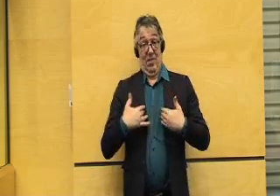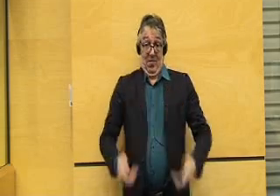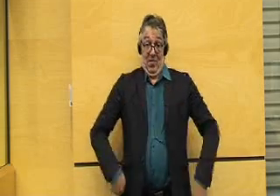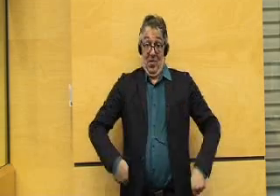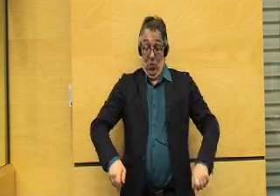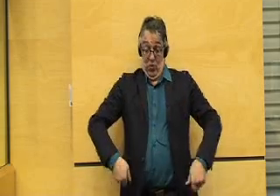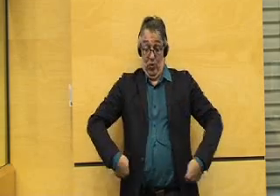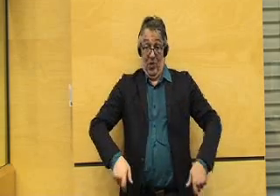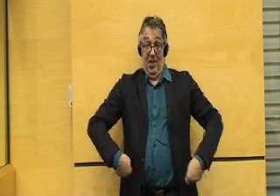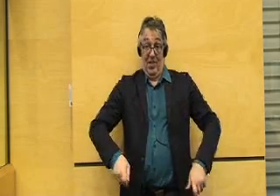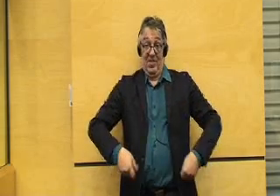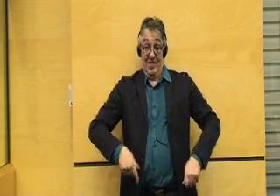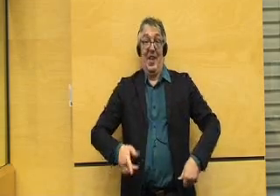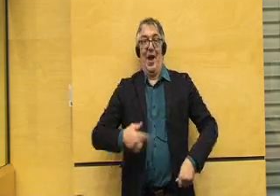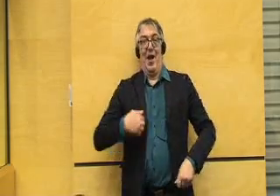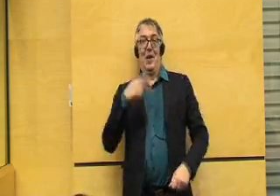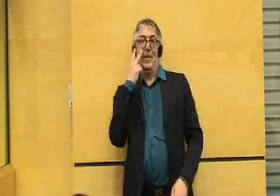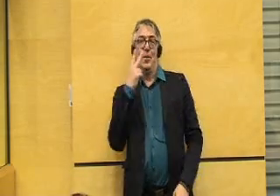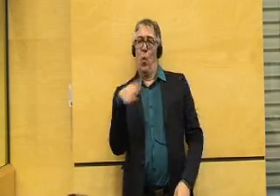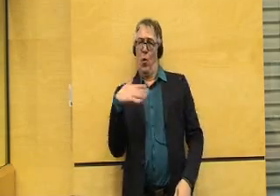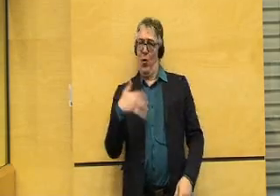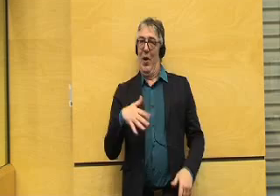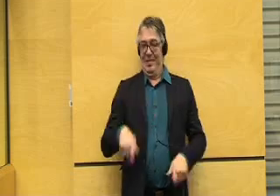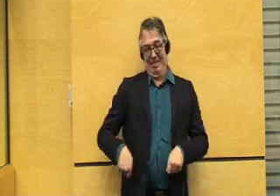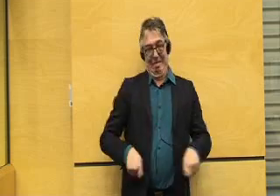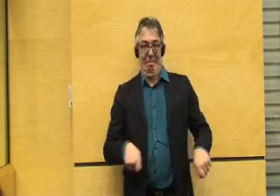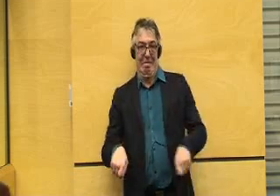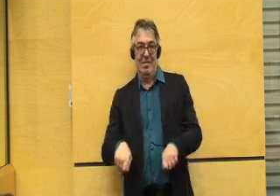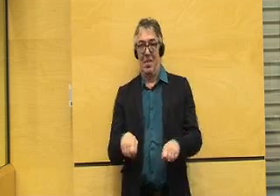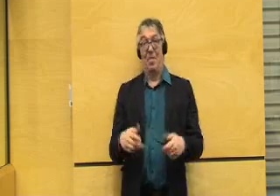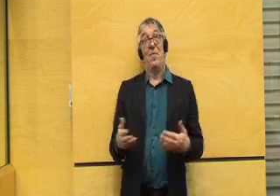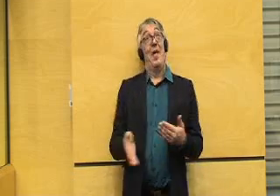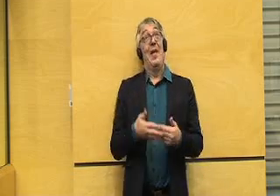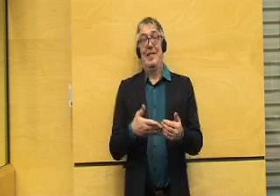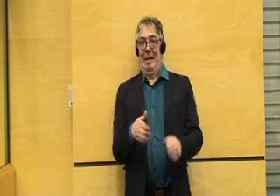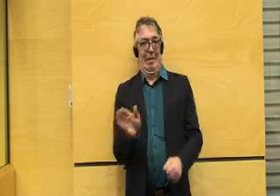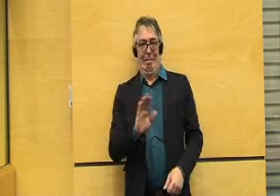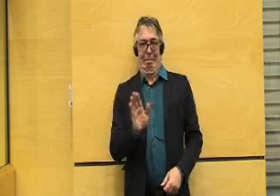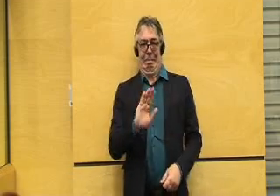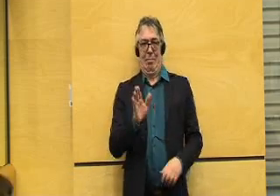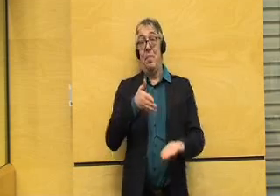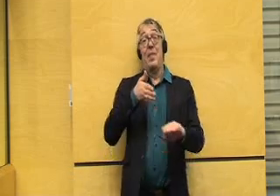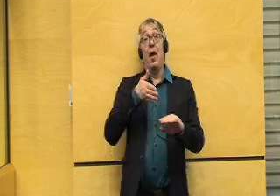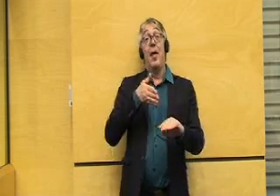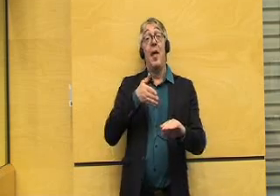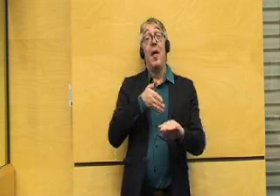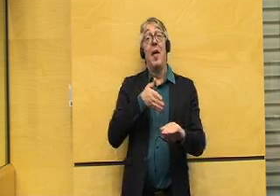wheelchair, I have noticed quite a few challenges from an accessibility